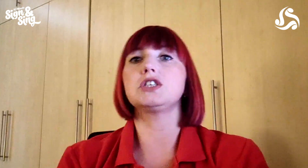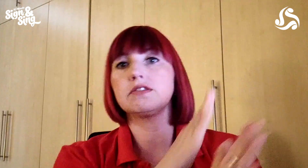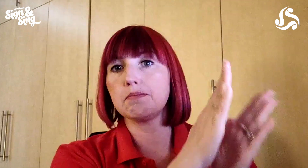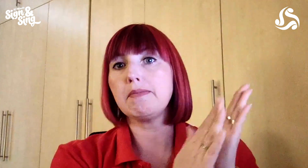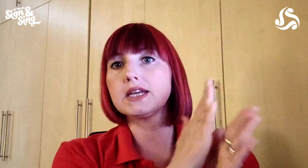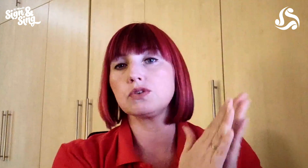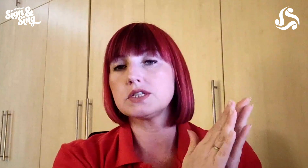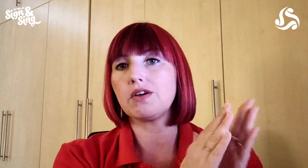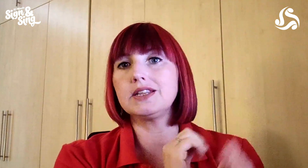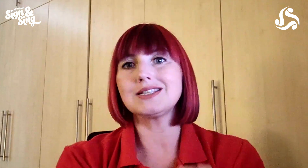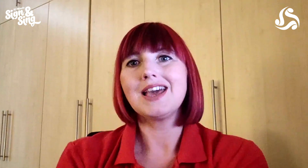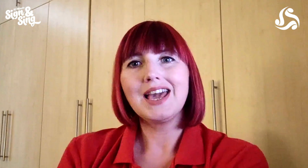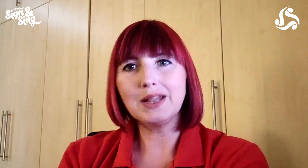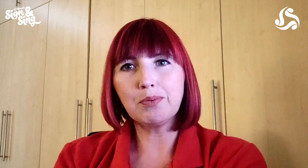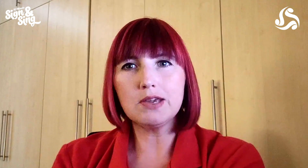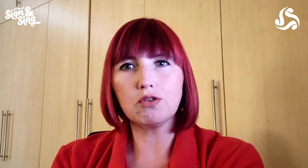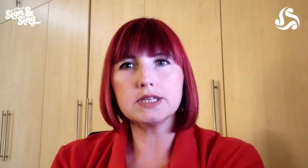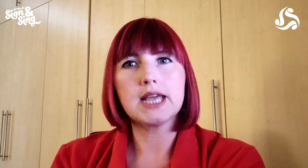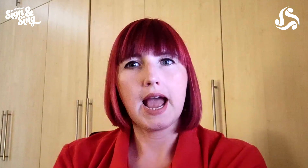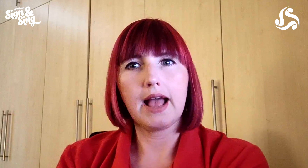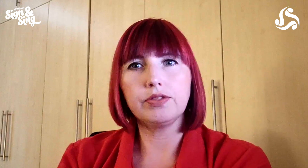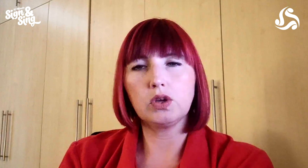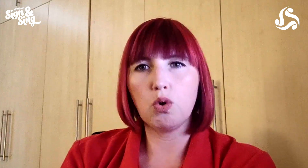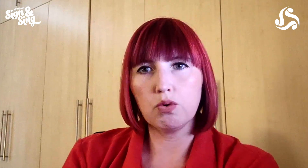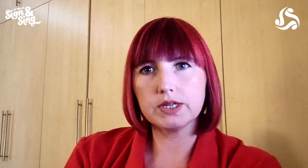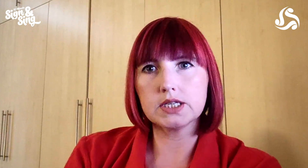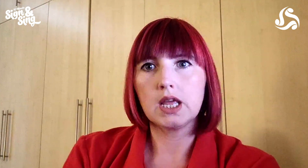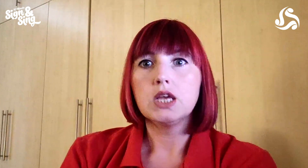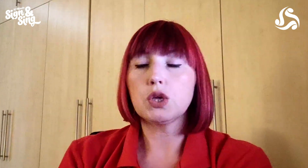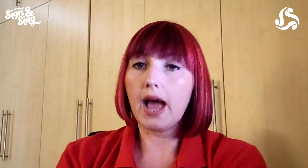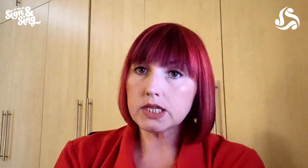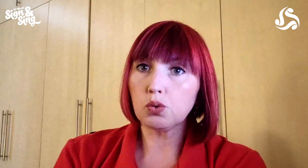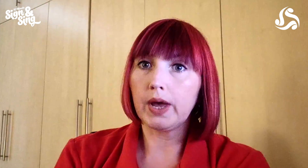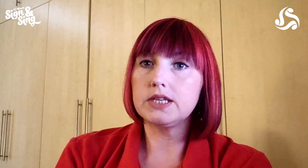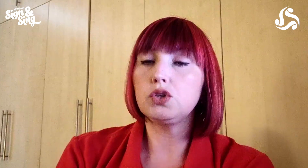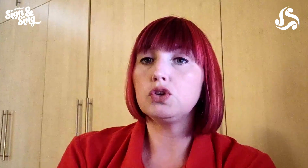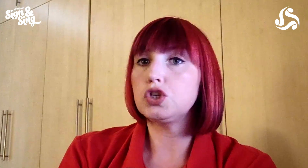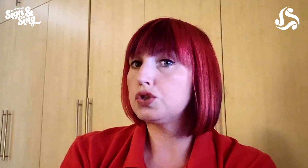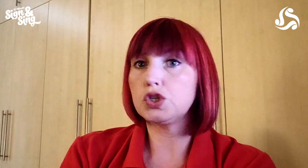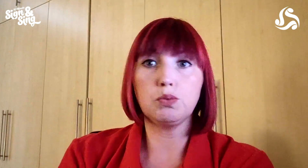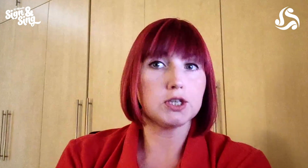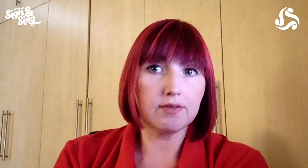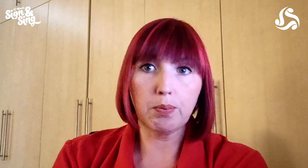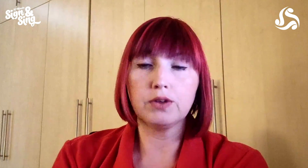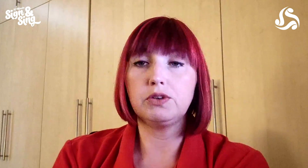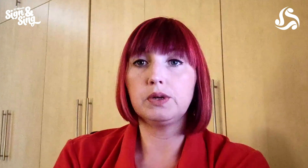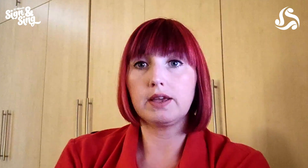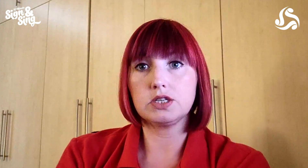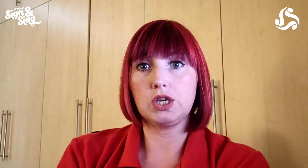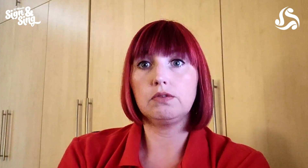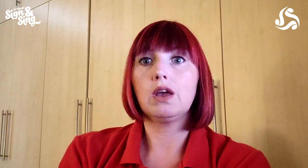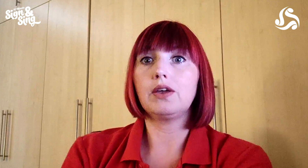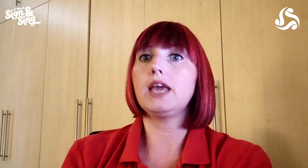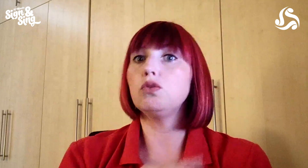course, teaching us the Makaton signs in the pre-chorus and the chorus. So as always, you can choose to do whichever parts you would